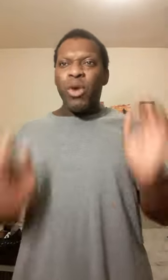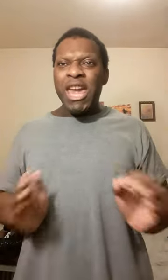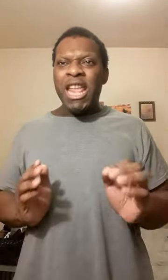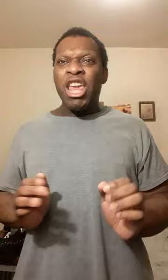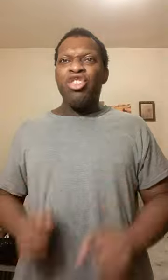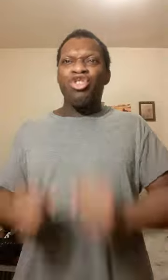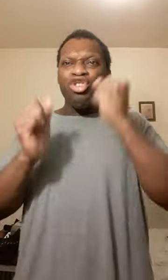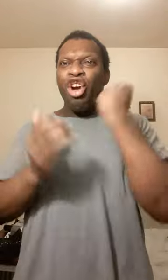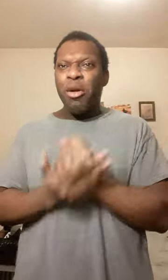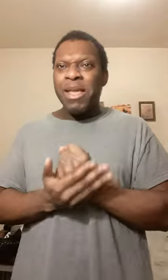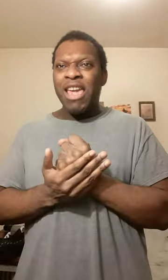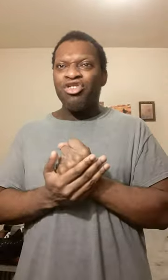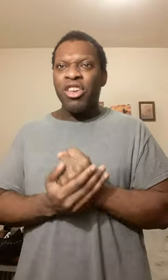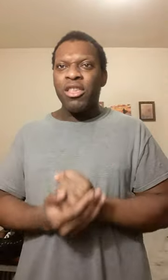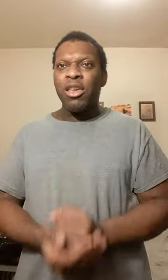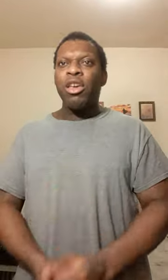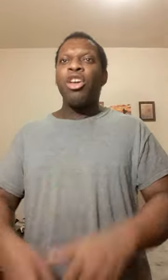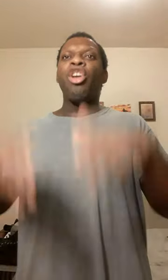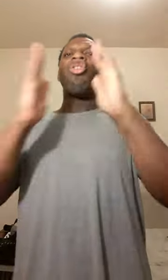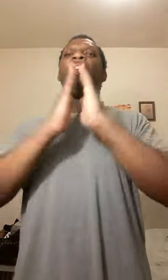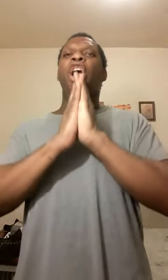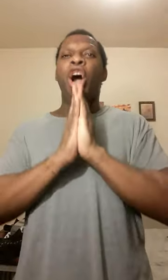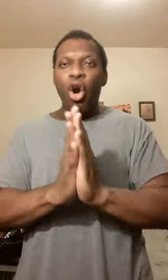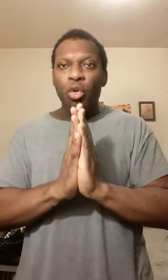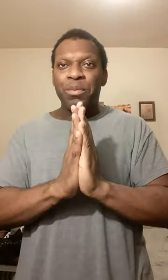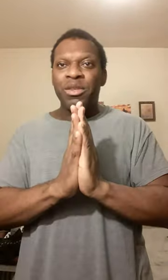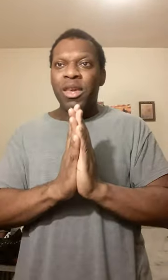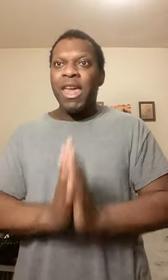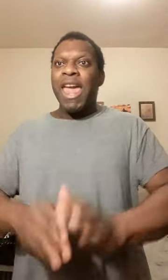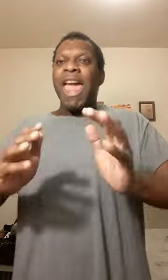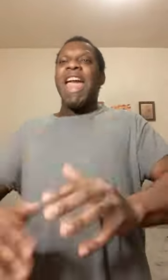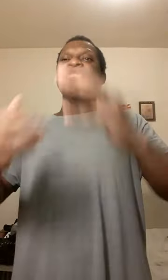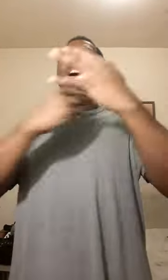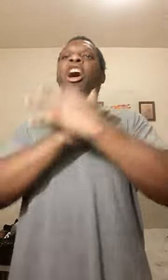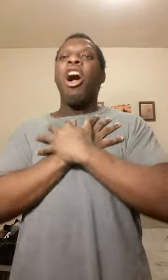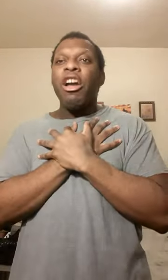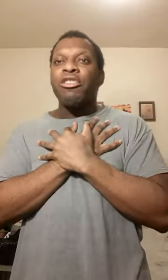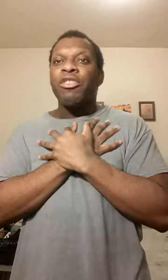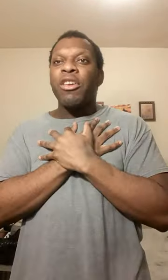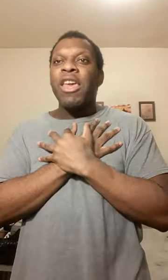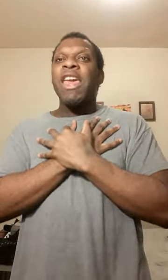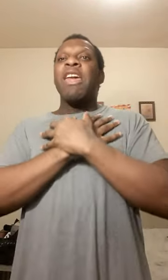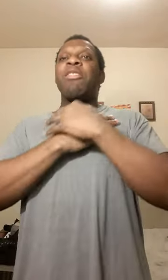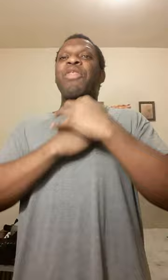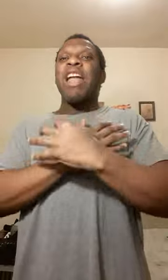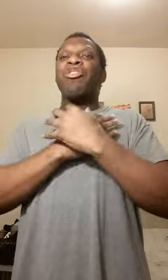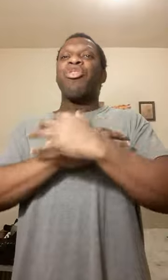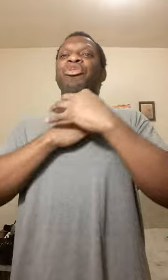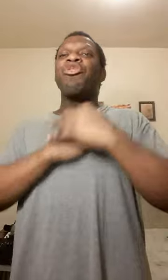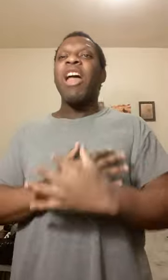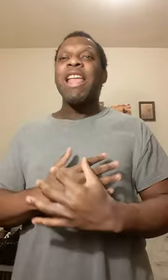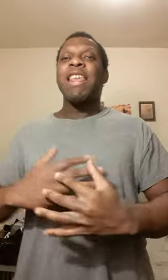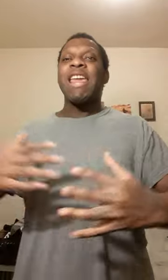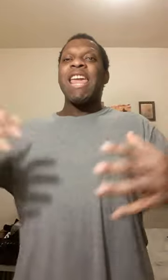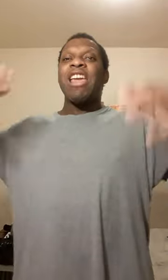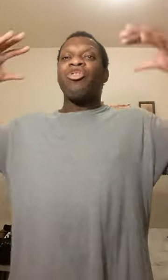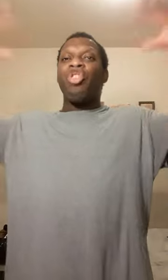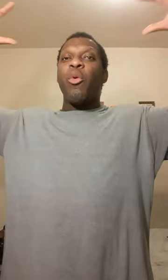your determination, your hopes, and your heart that your sun is going